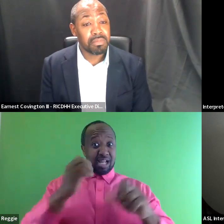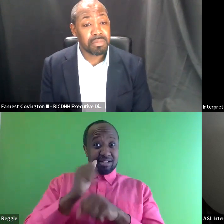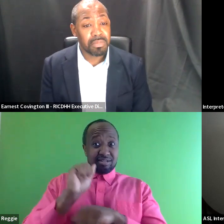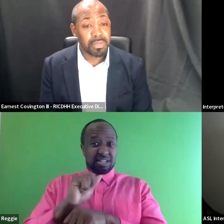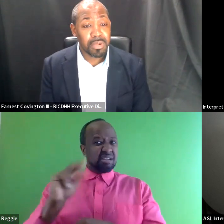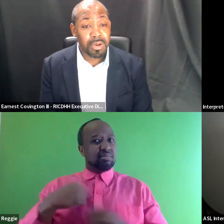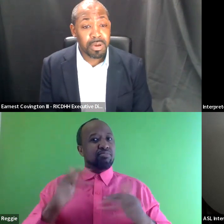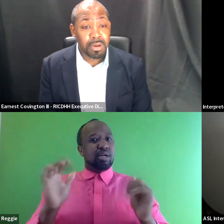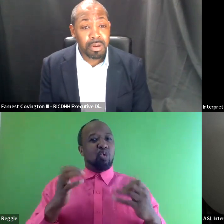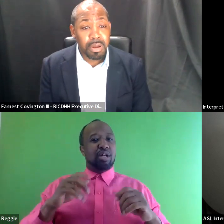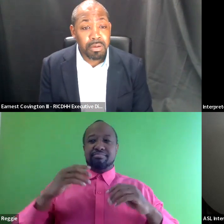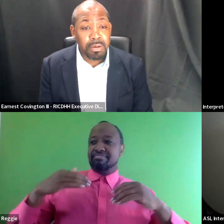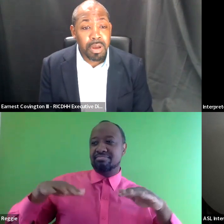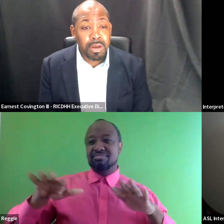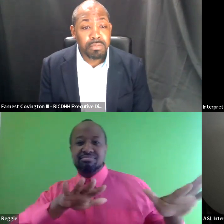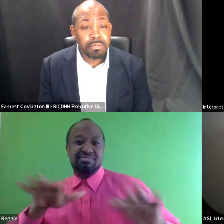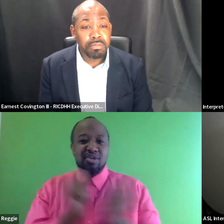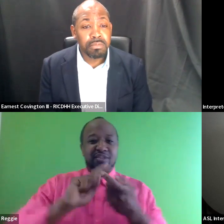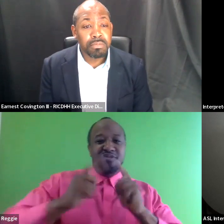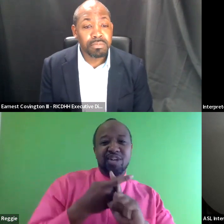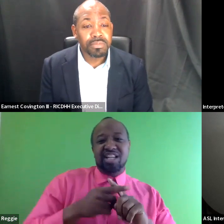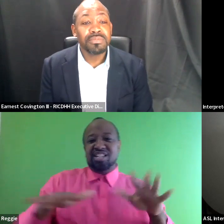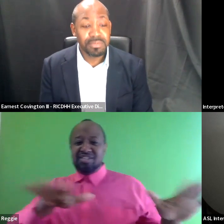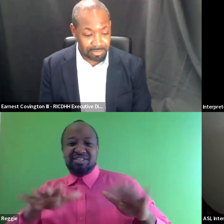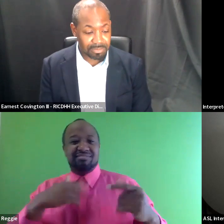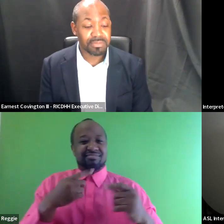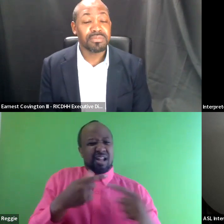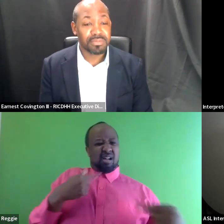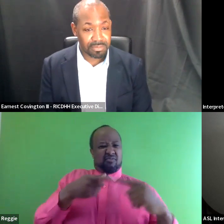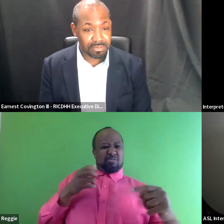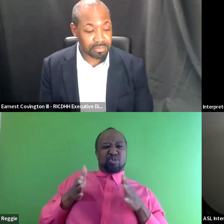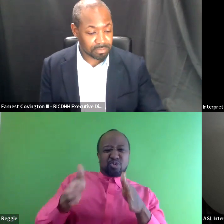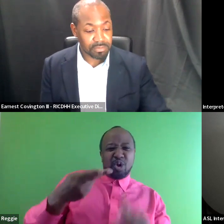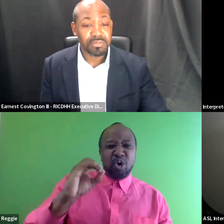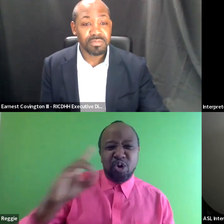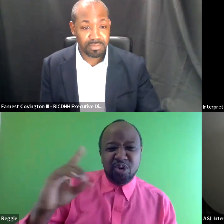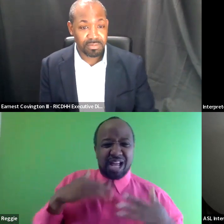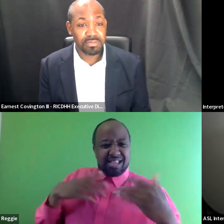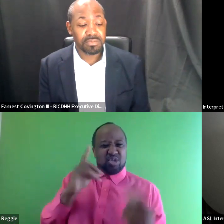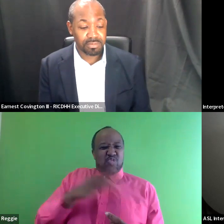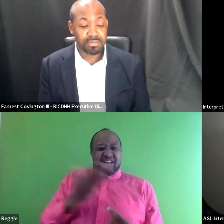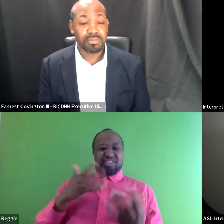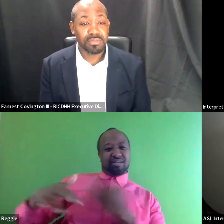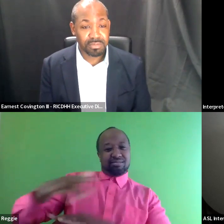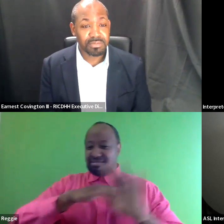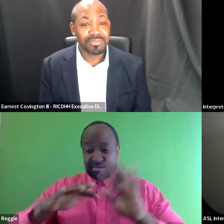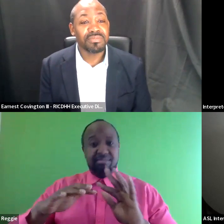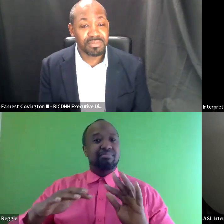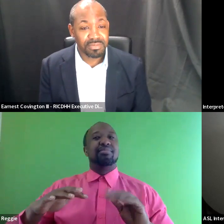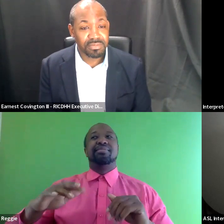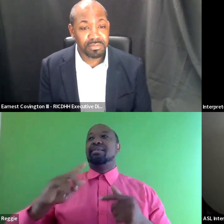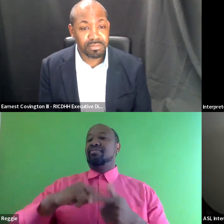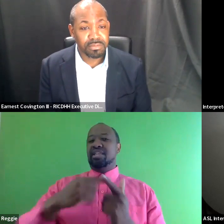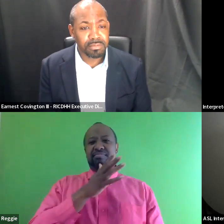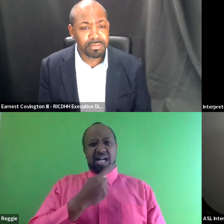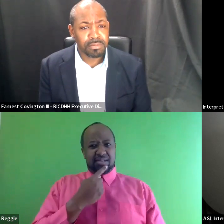And after that, I looked for a job, but nobody was hiring. I tried to go through friends and,